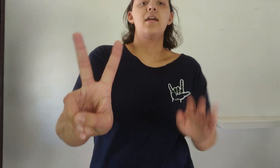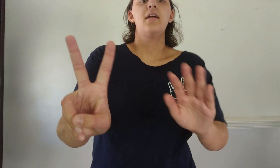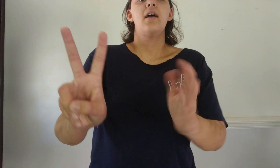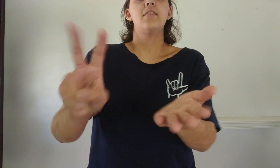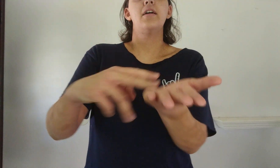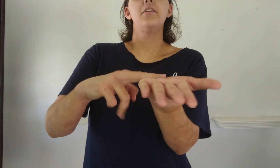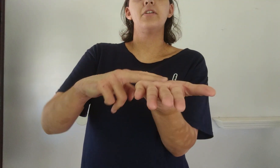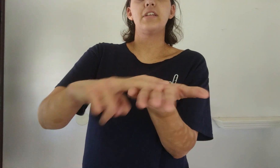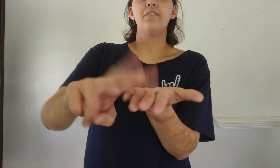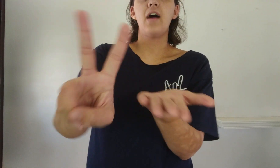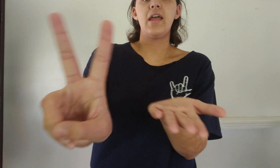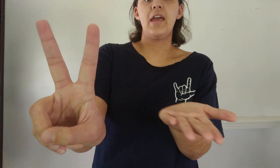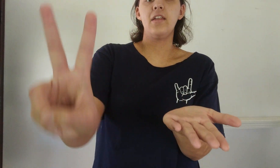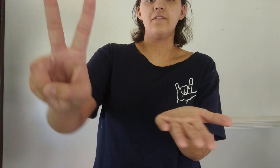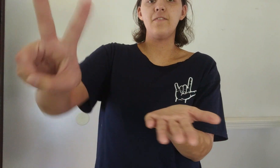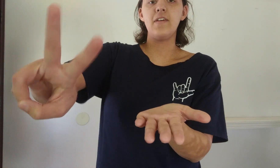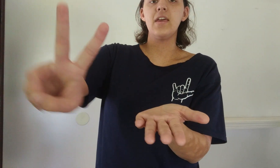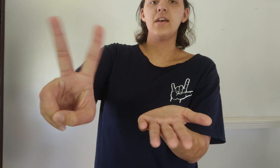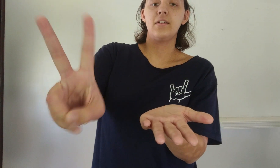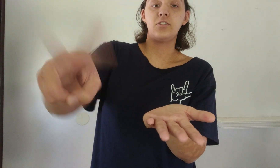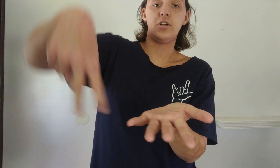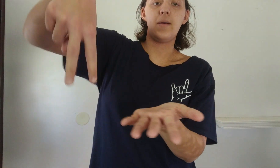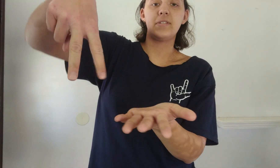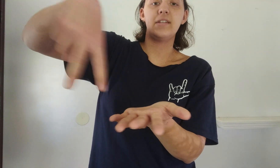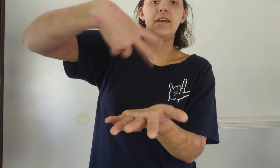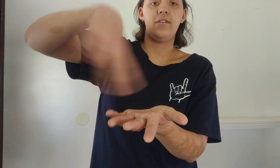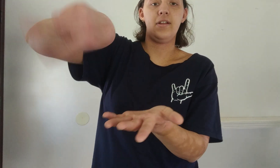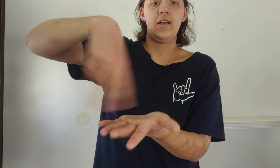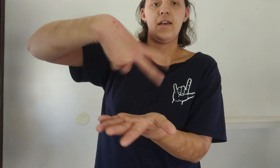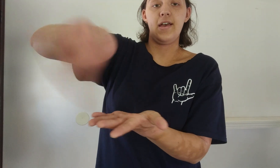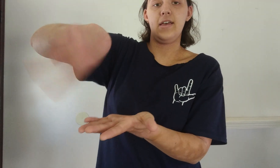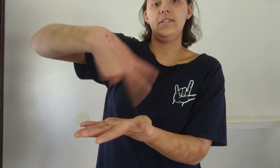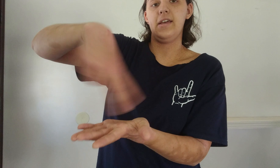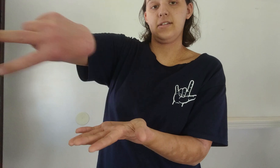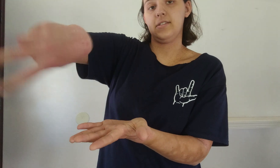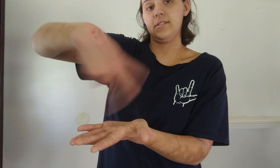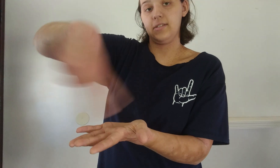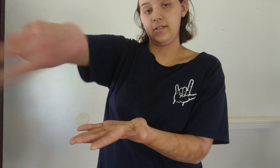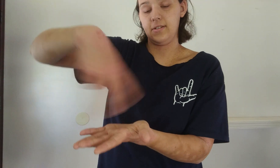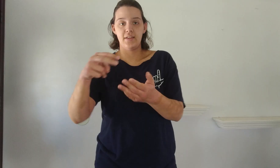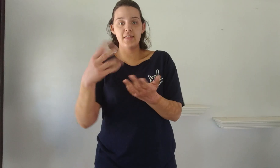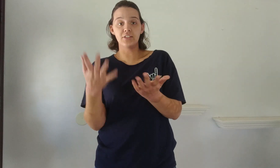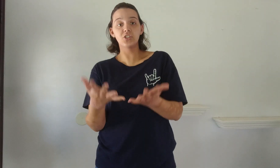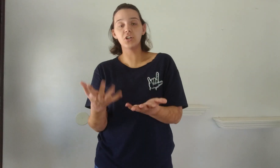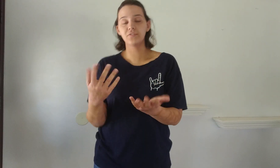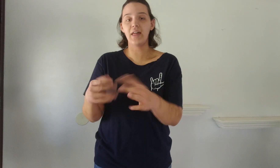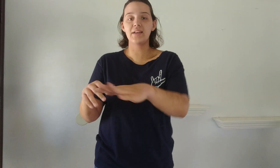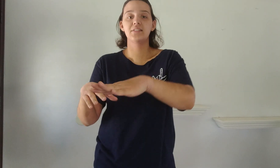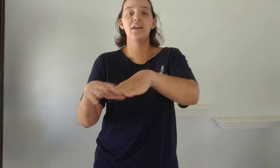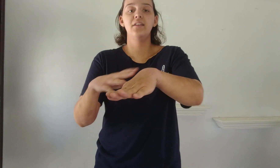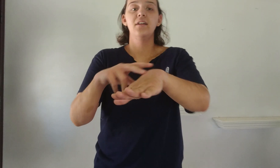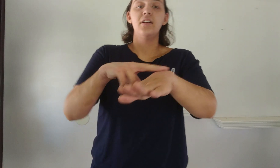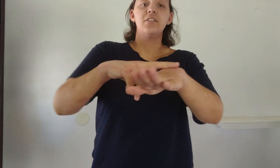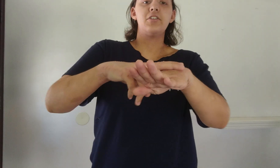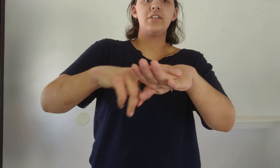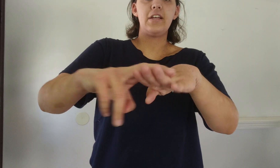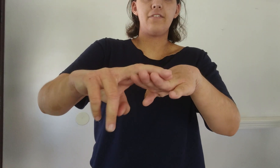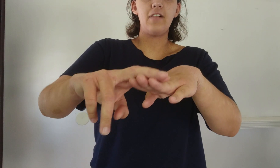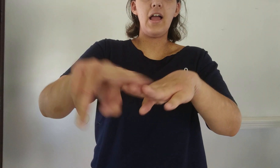And then you're going to take a flat hand, a V, turn it upside down, and dance. And then surf, last sign. So you're going to take a flat